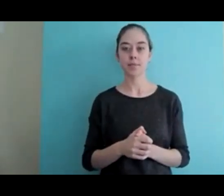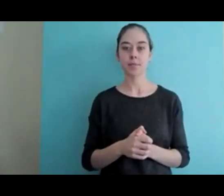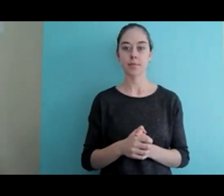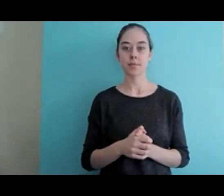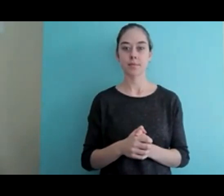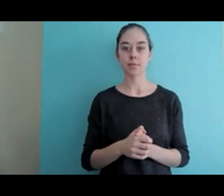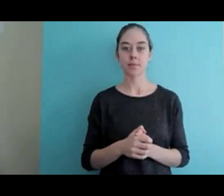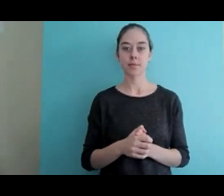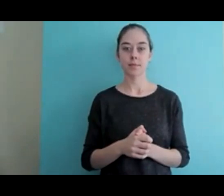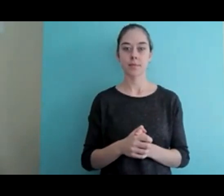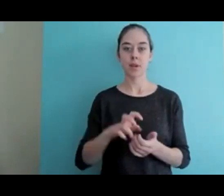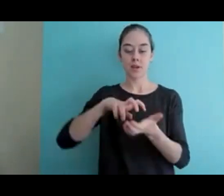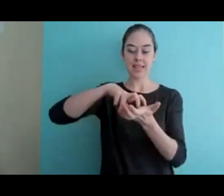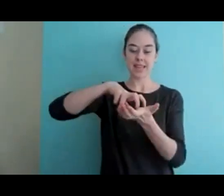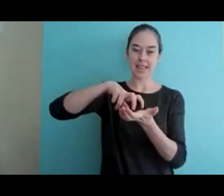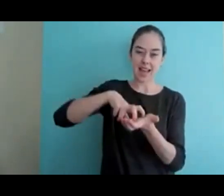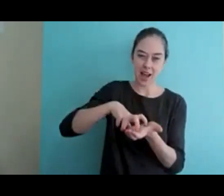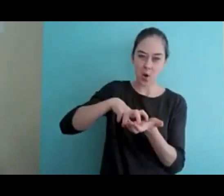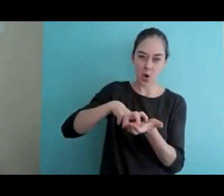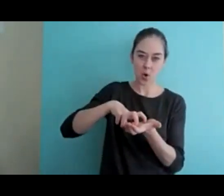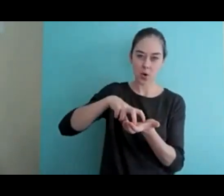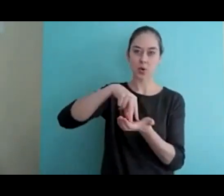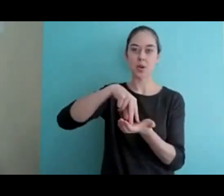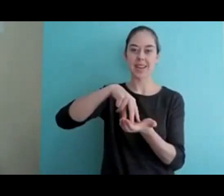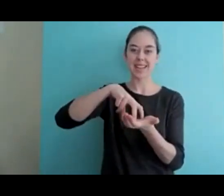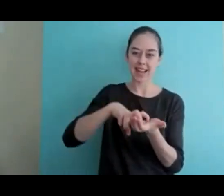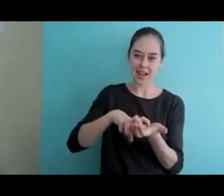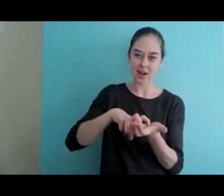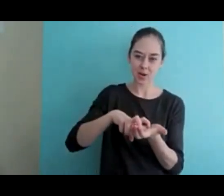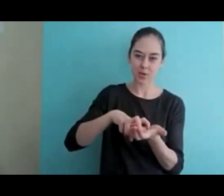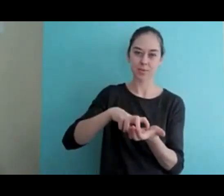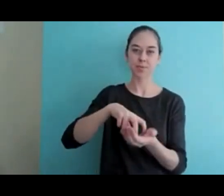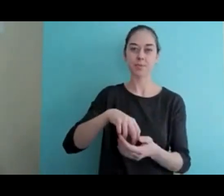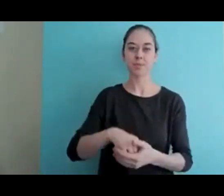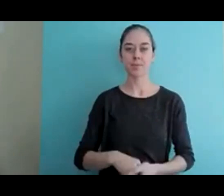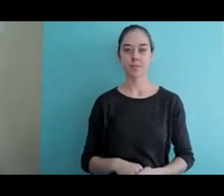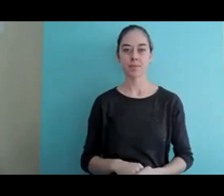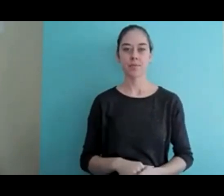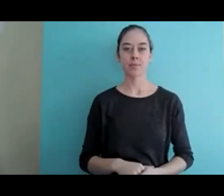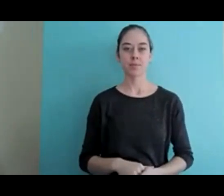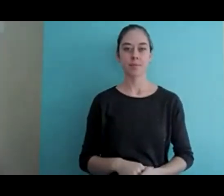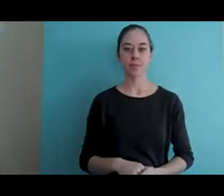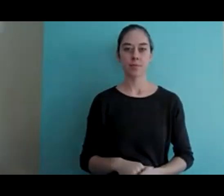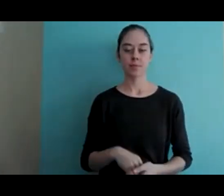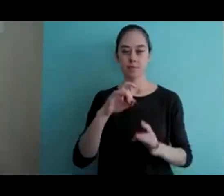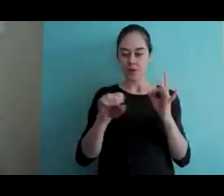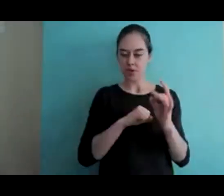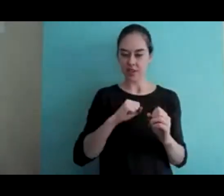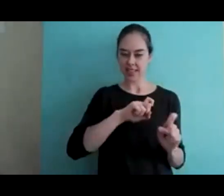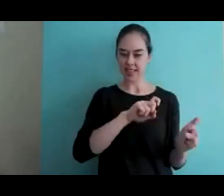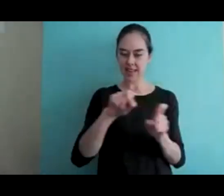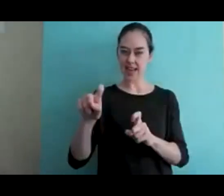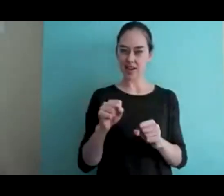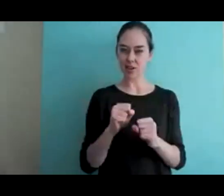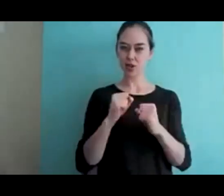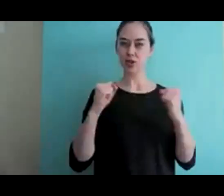stand. Down between your legs. Down between your feet. Boom. Stay nice and strong,